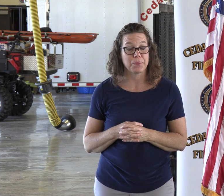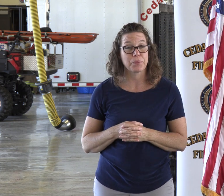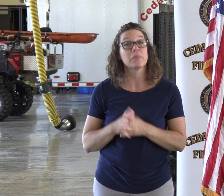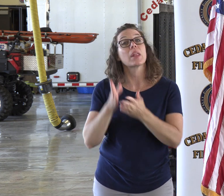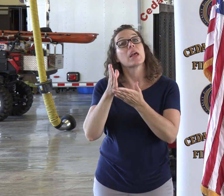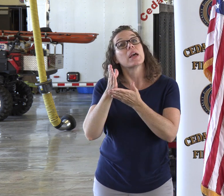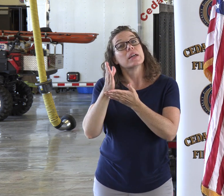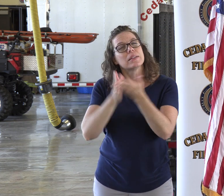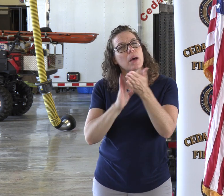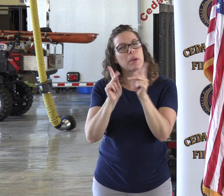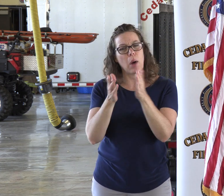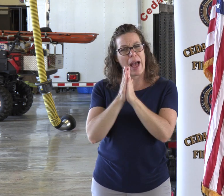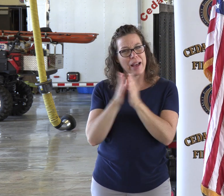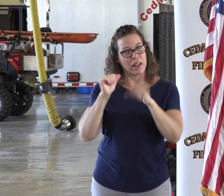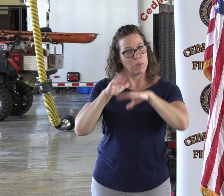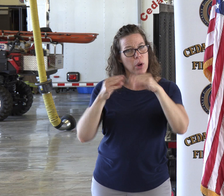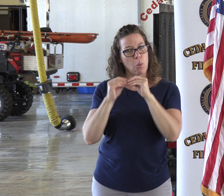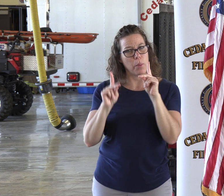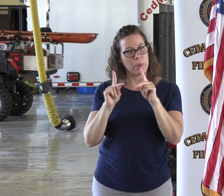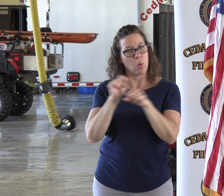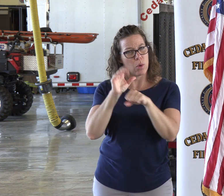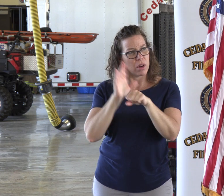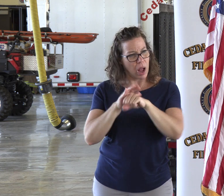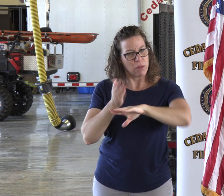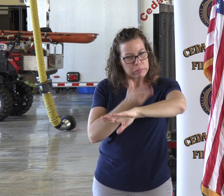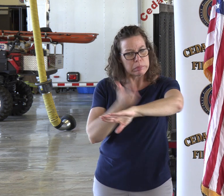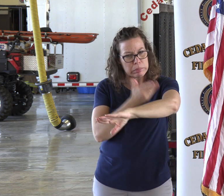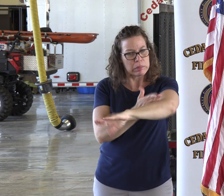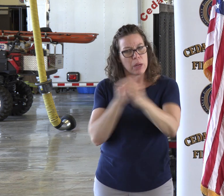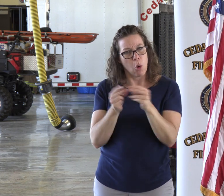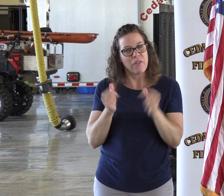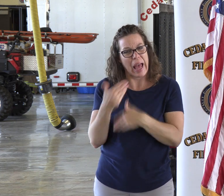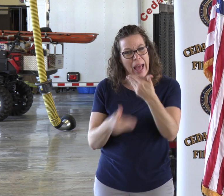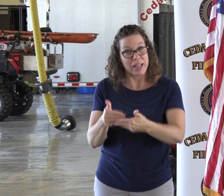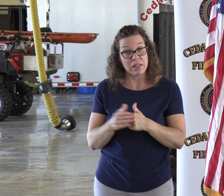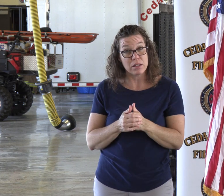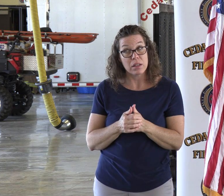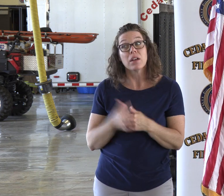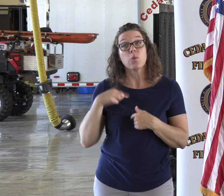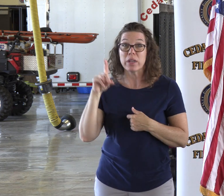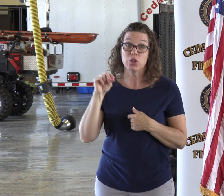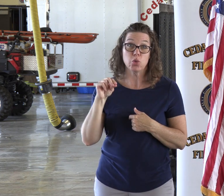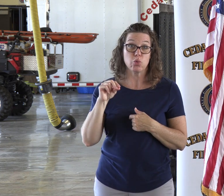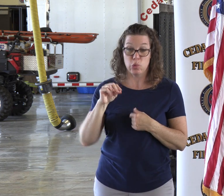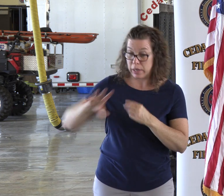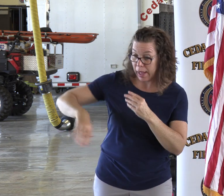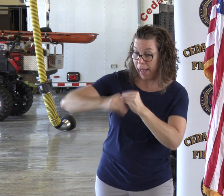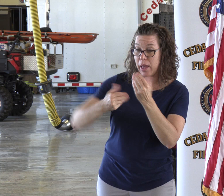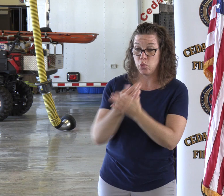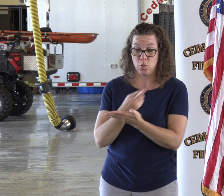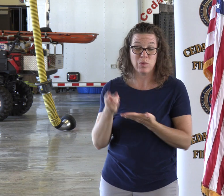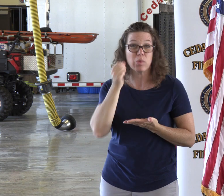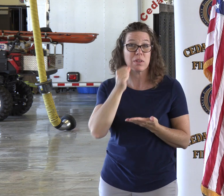Some have asked if we could bring in more people to work on restoration to make things go faster. We continue to supplement with additional new